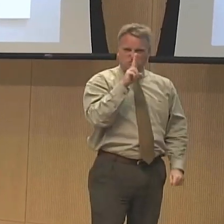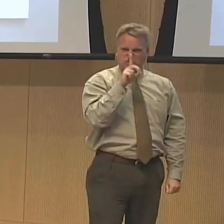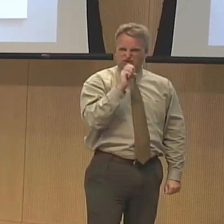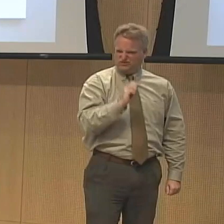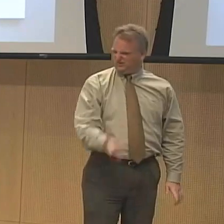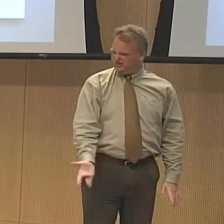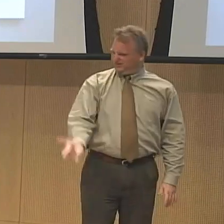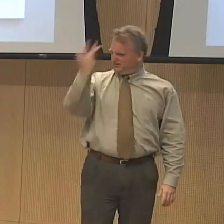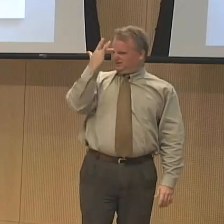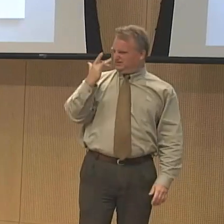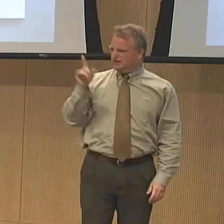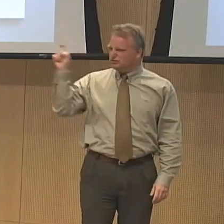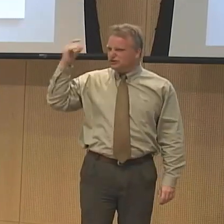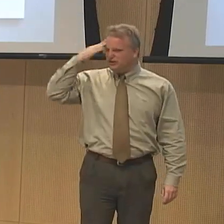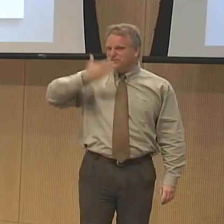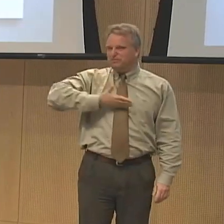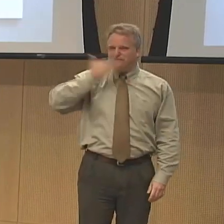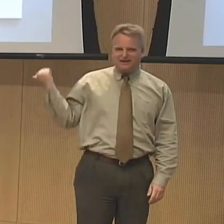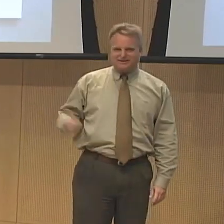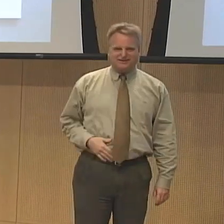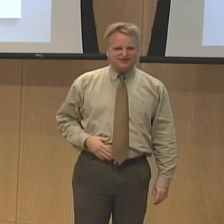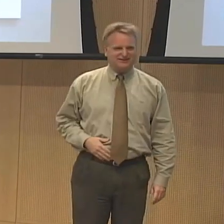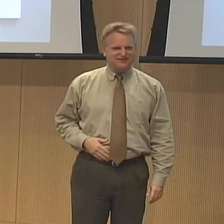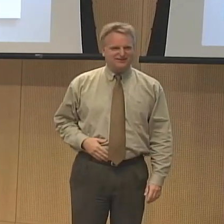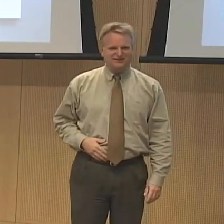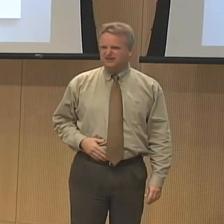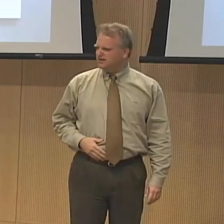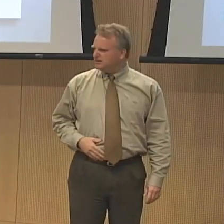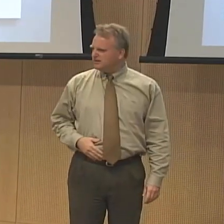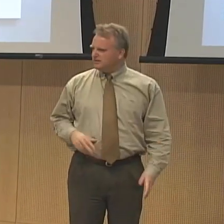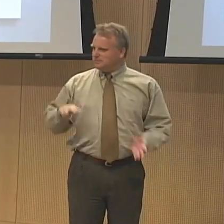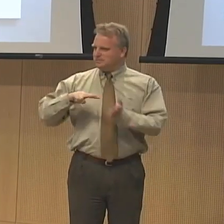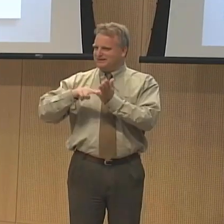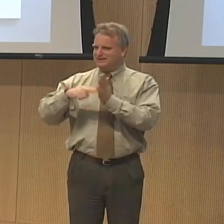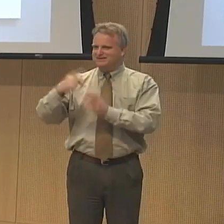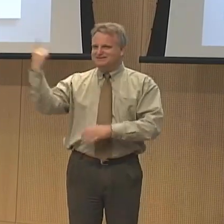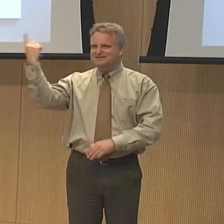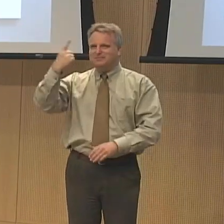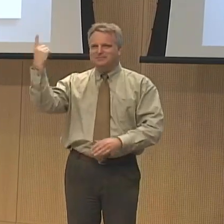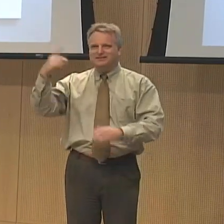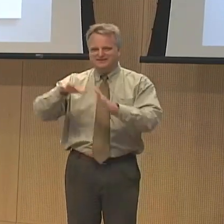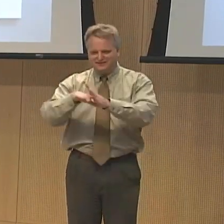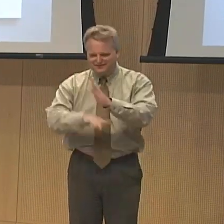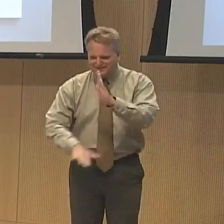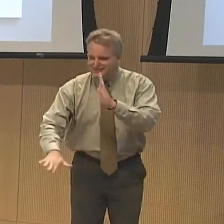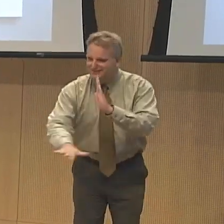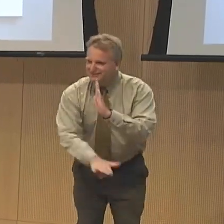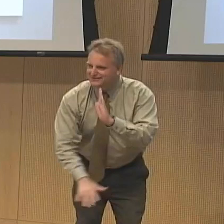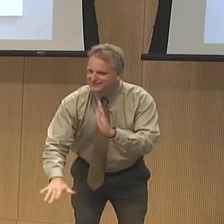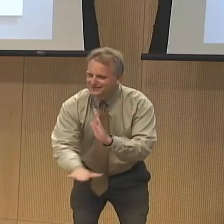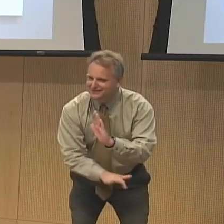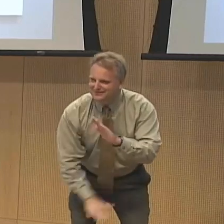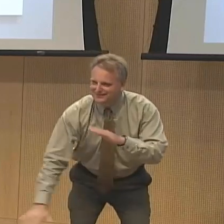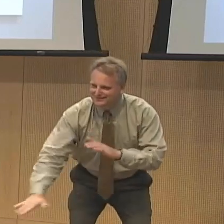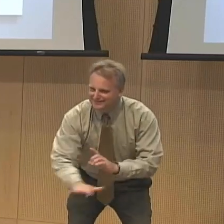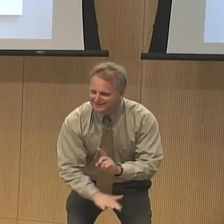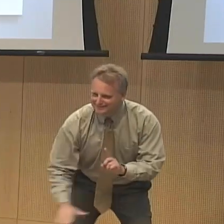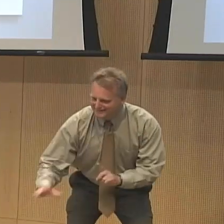to be rude?" And they said, "No, the hearing students should know better." Meaning there was something fundamentally different between the